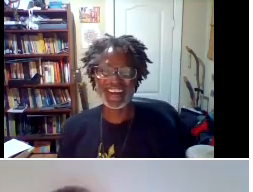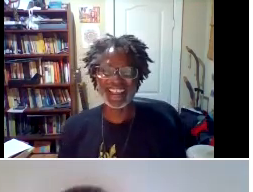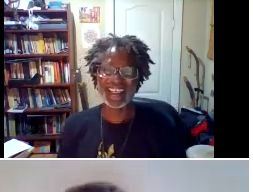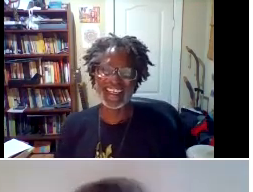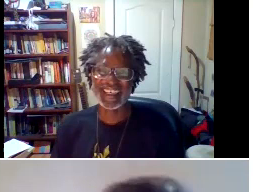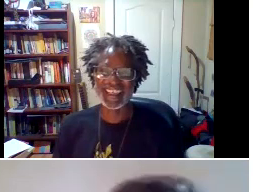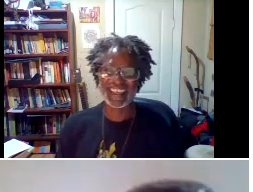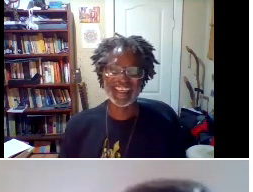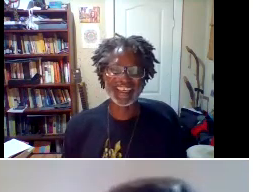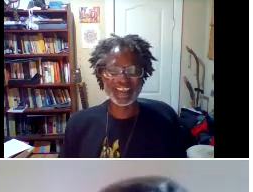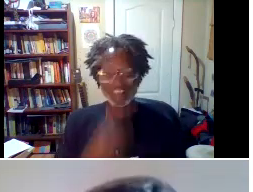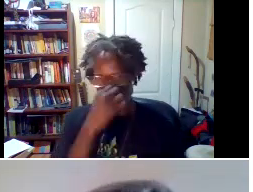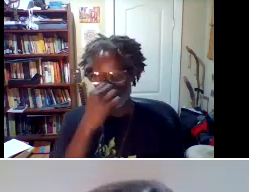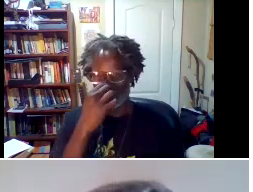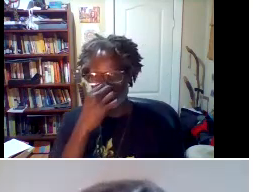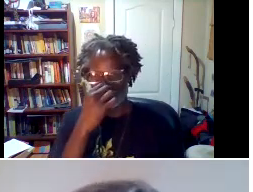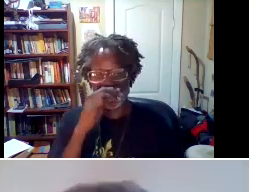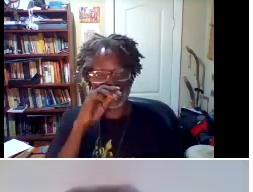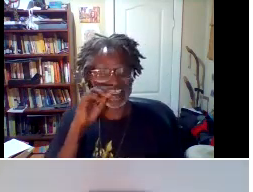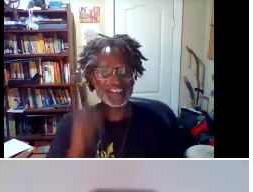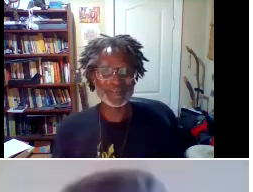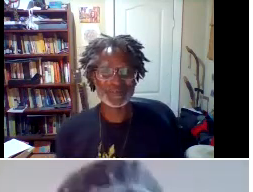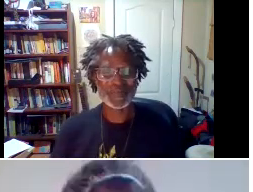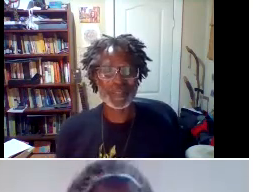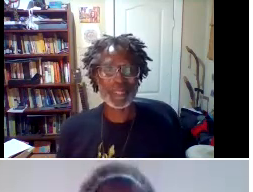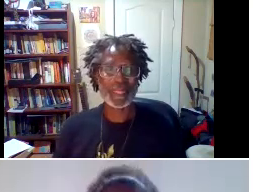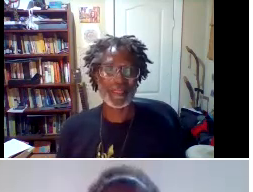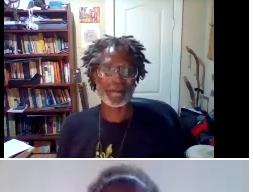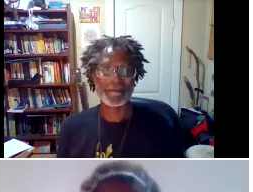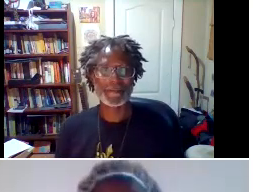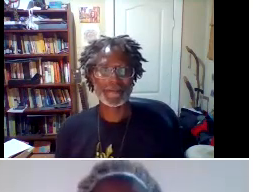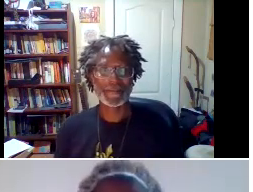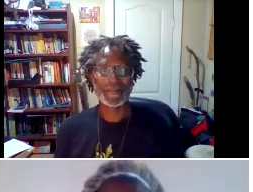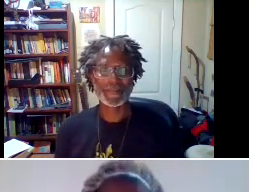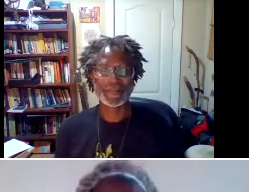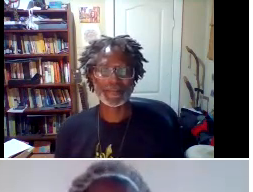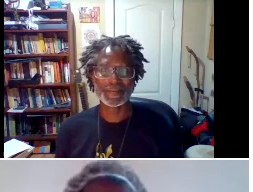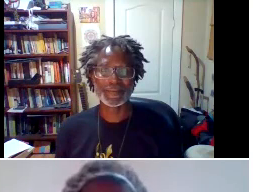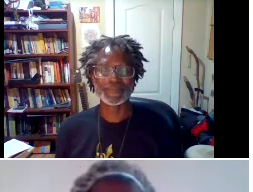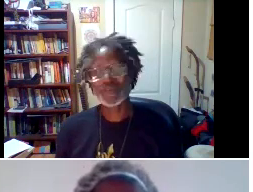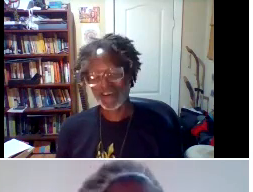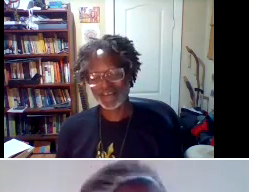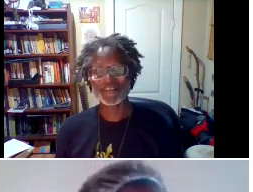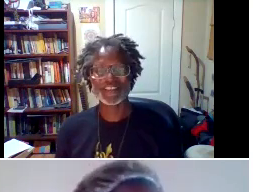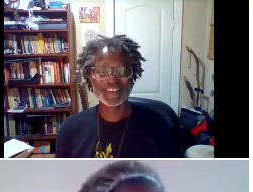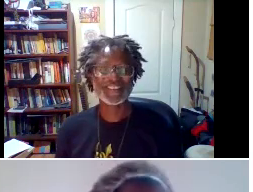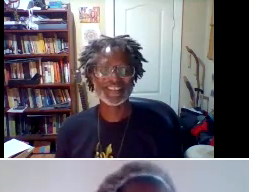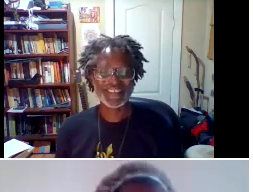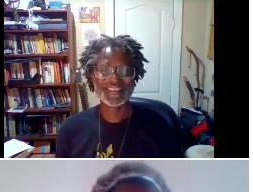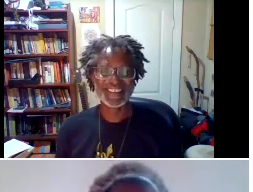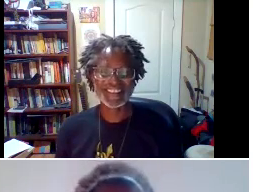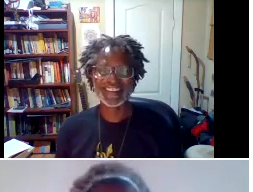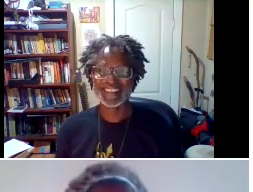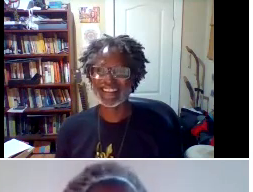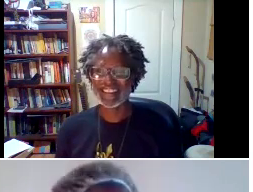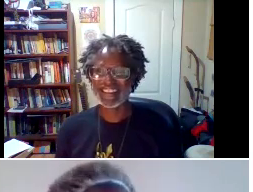Without drowning. Oh boy. I like Um, you can talk when your mouth that. is full